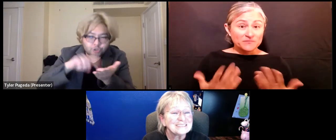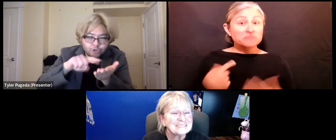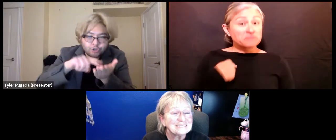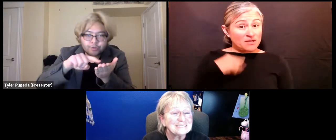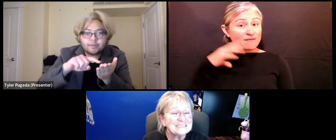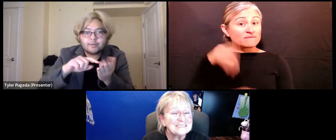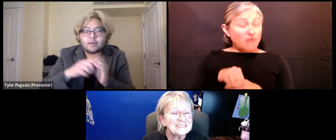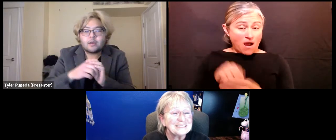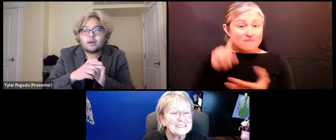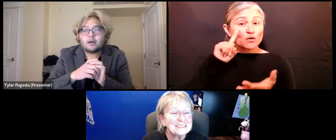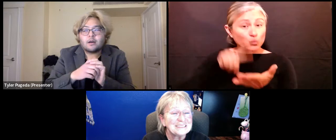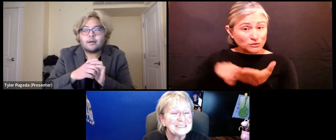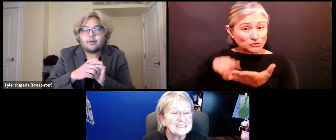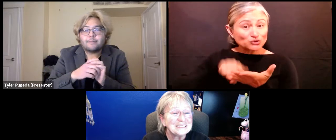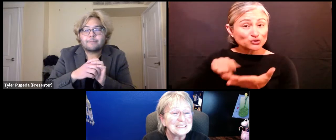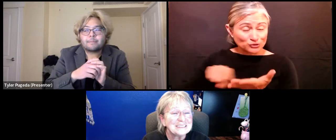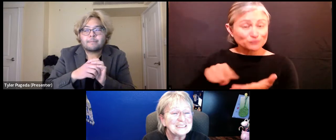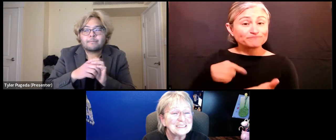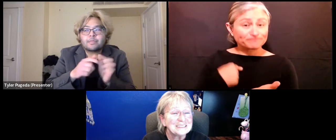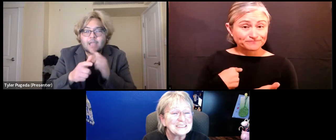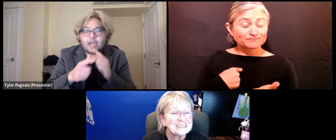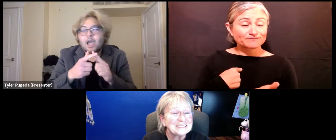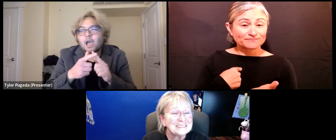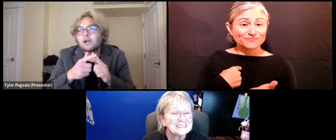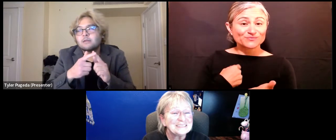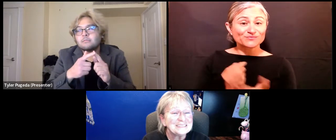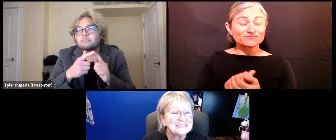Yeah, and I'm involved in research.